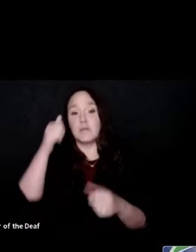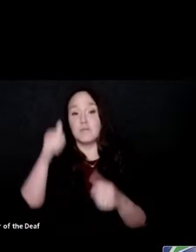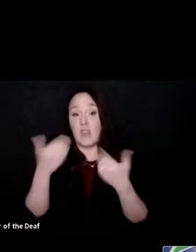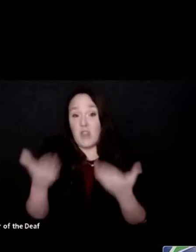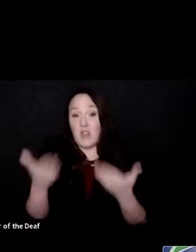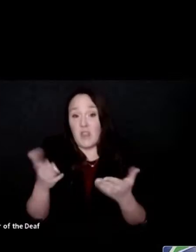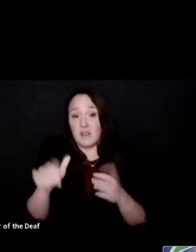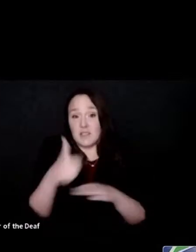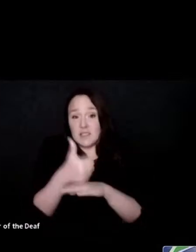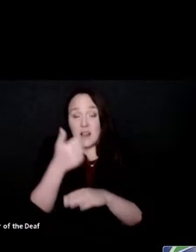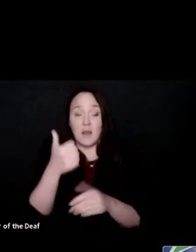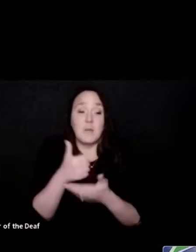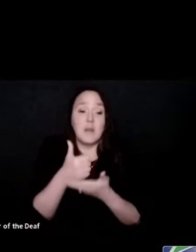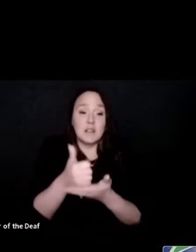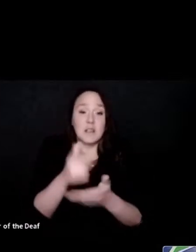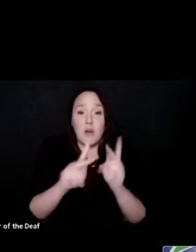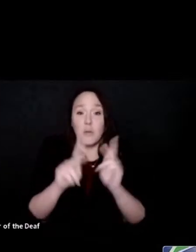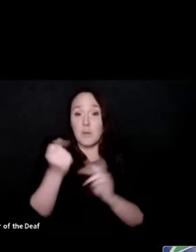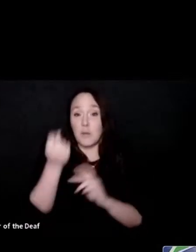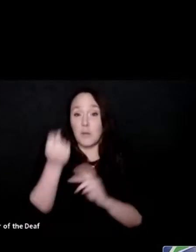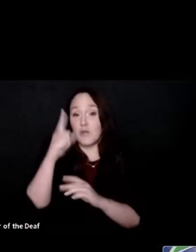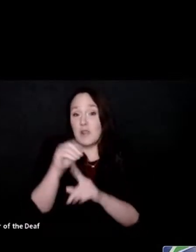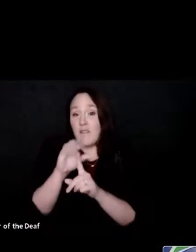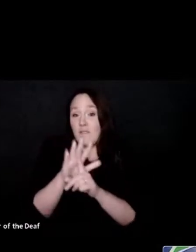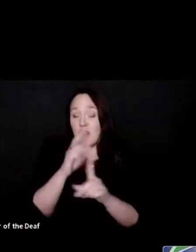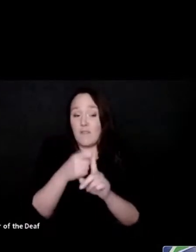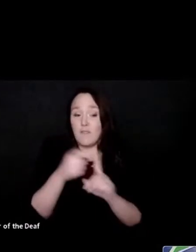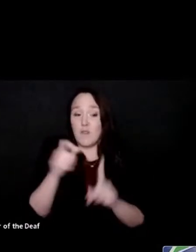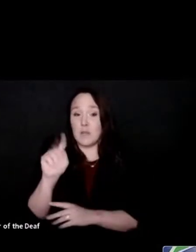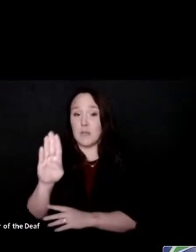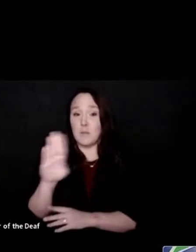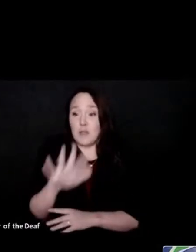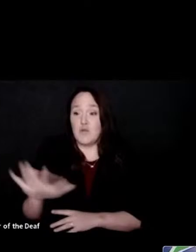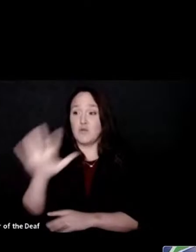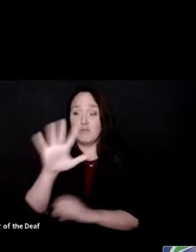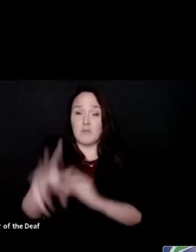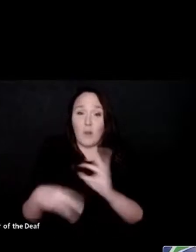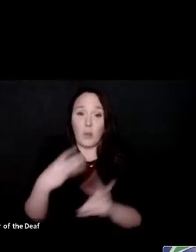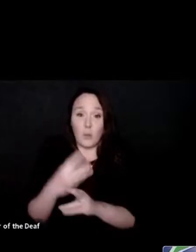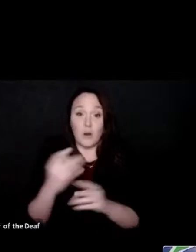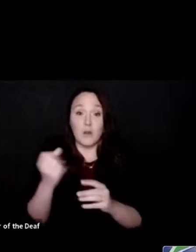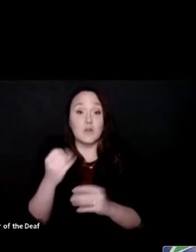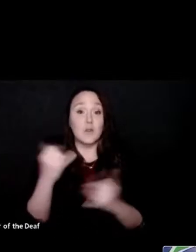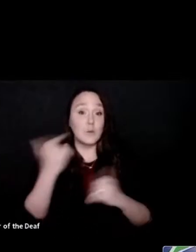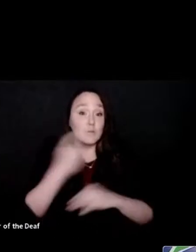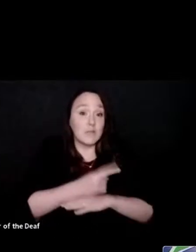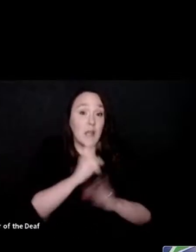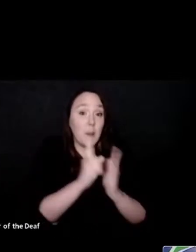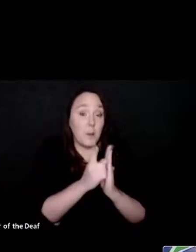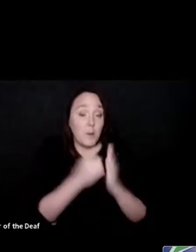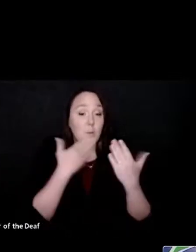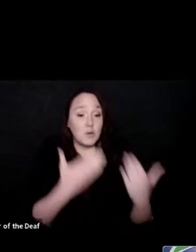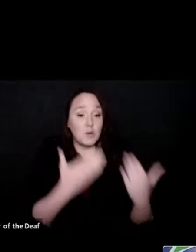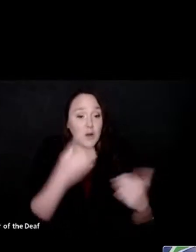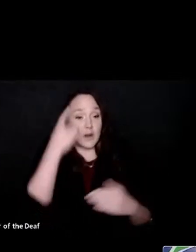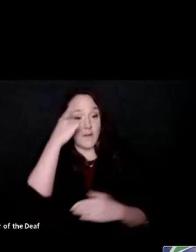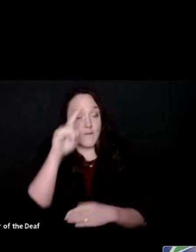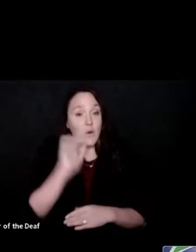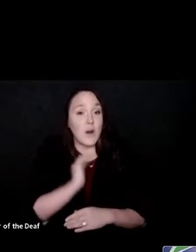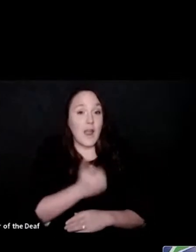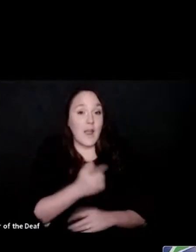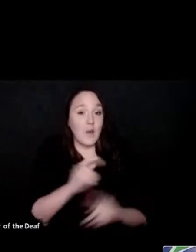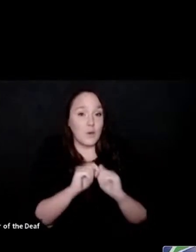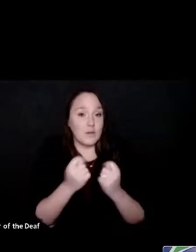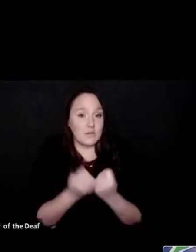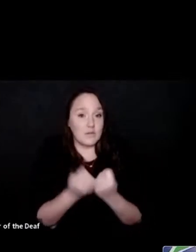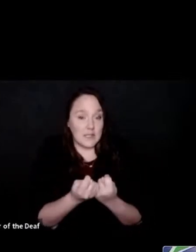public about the impact of TB around the world. So today, our moment of gratitude is for our